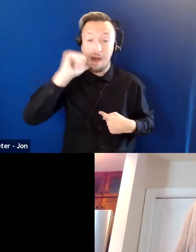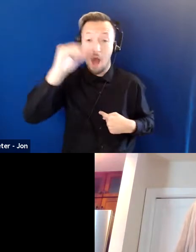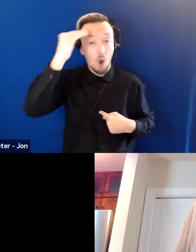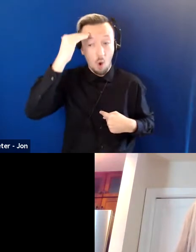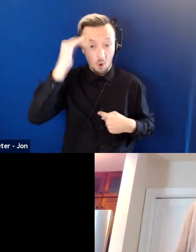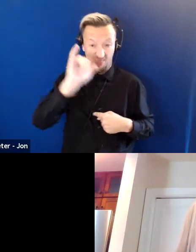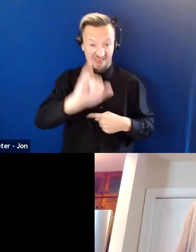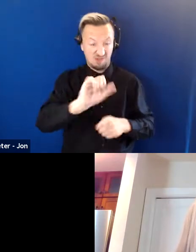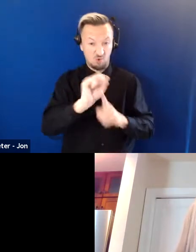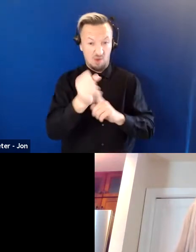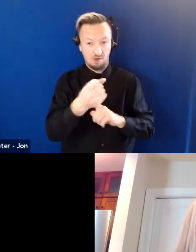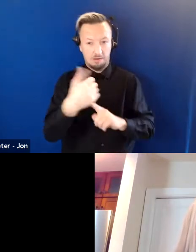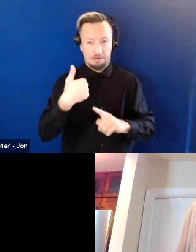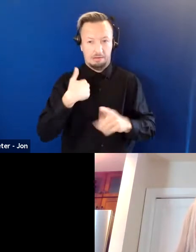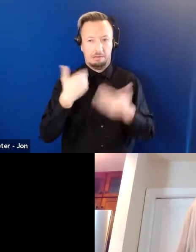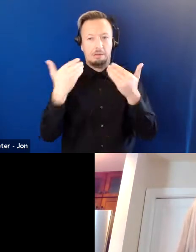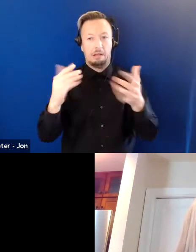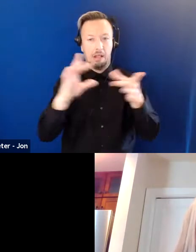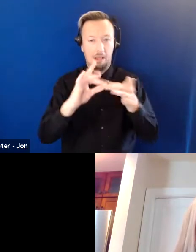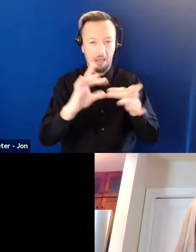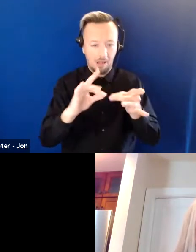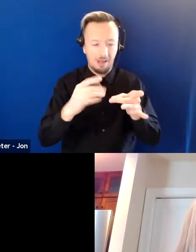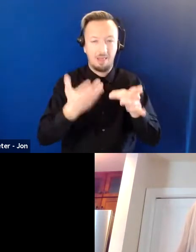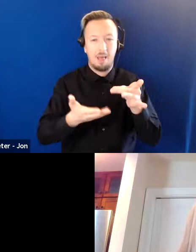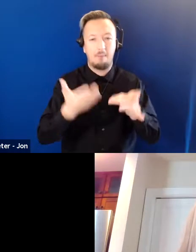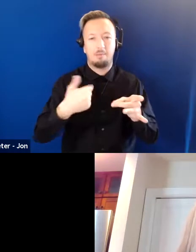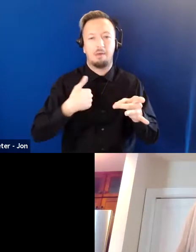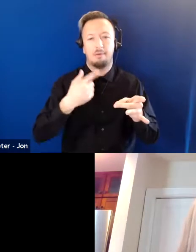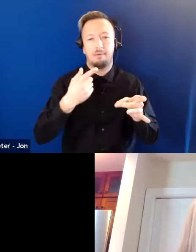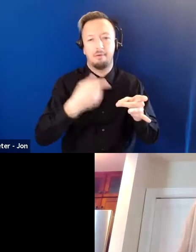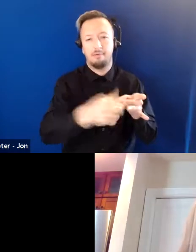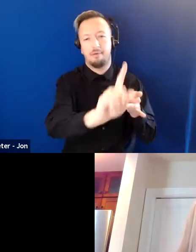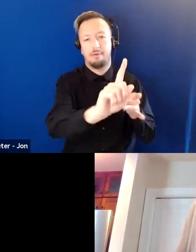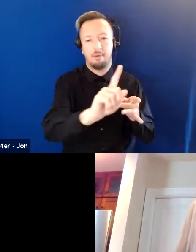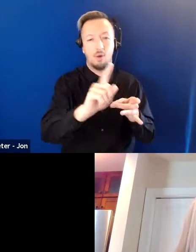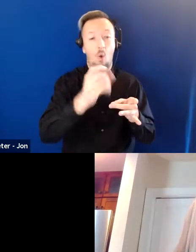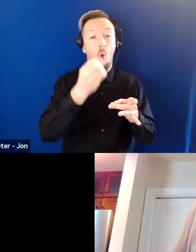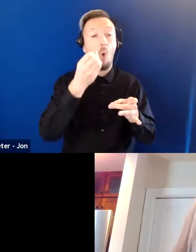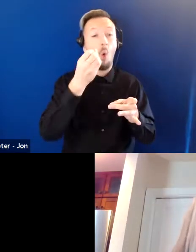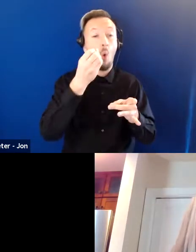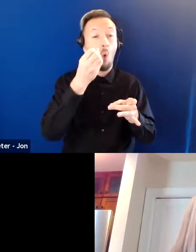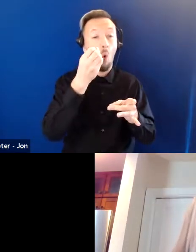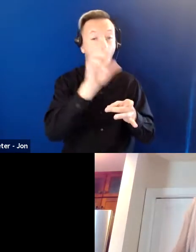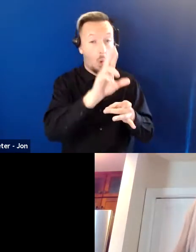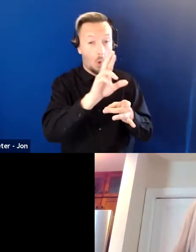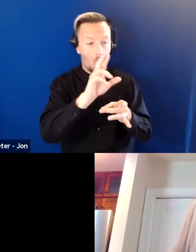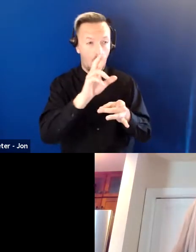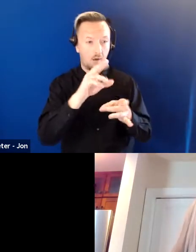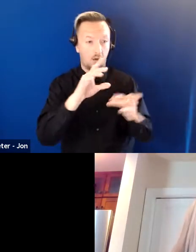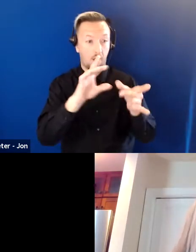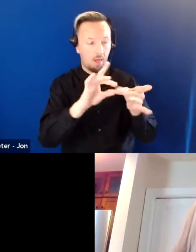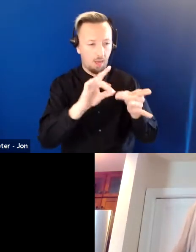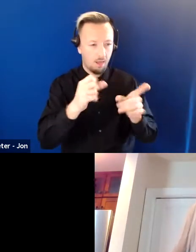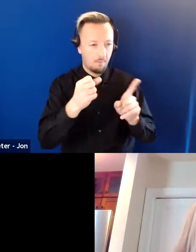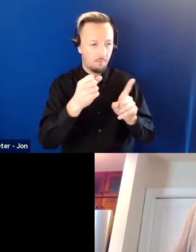lends to either hurting somebody or hurting a group of people or derailing my own commitment to